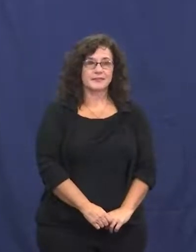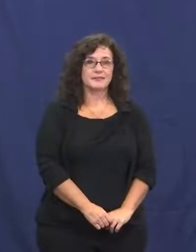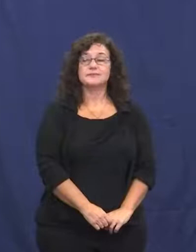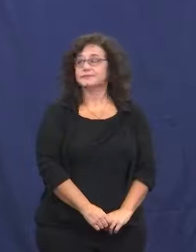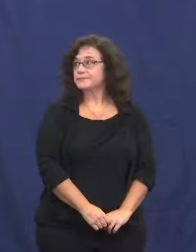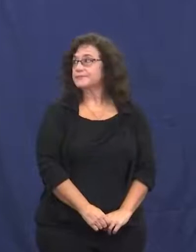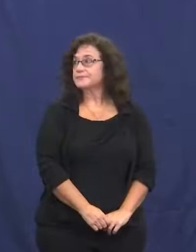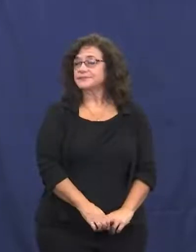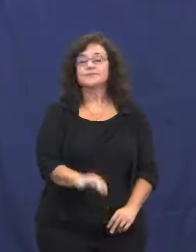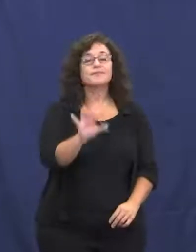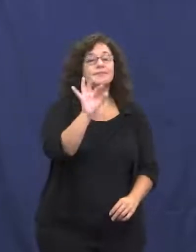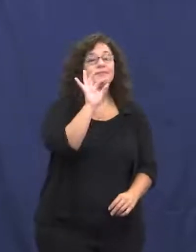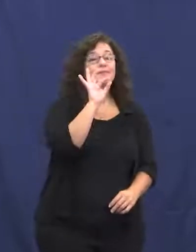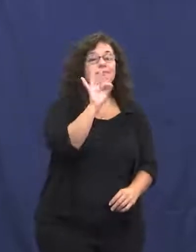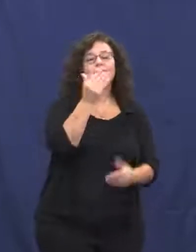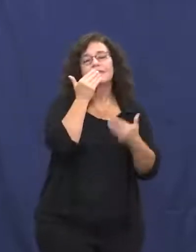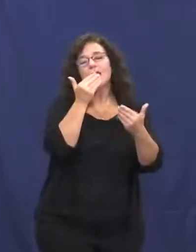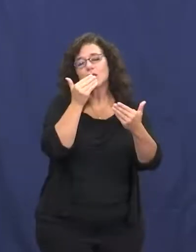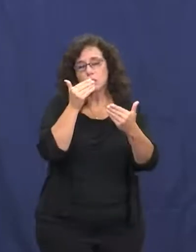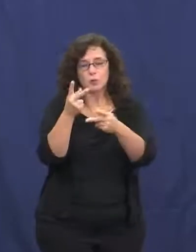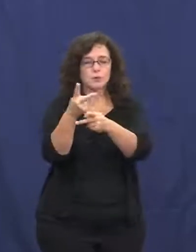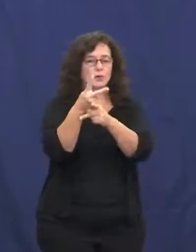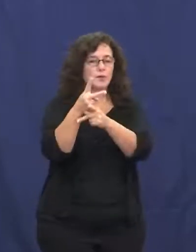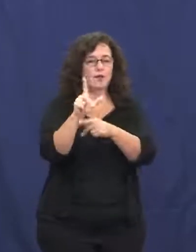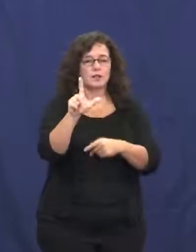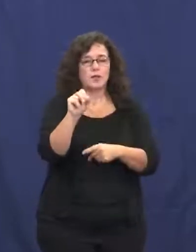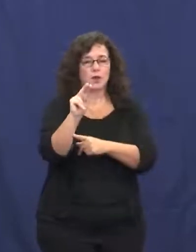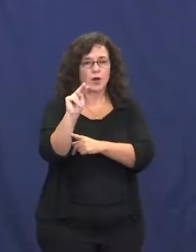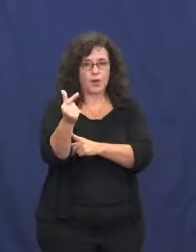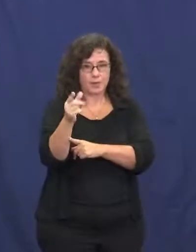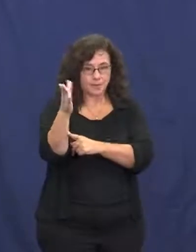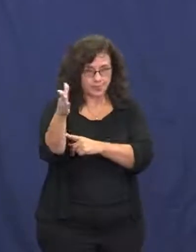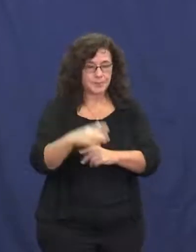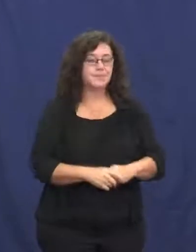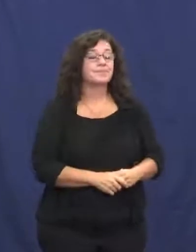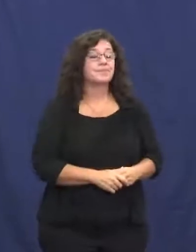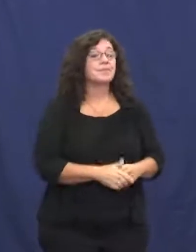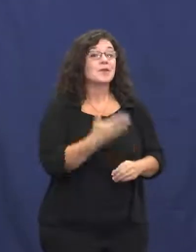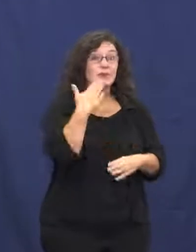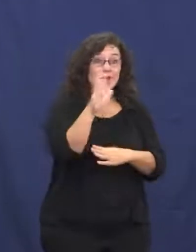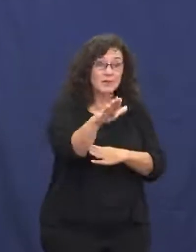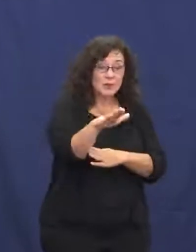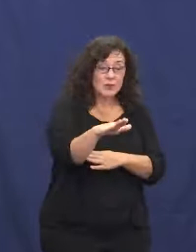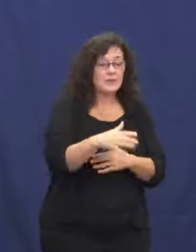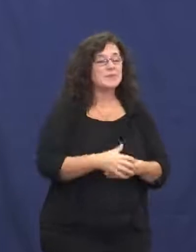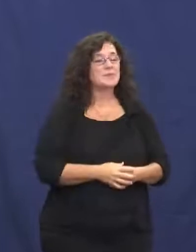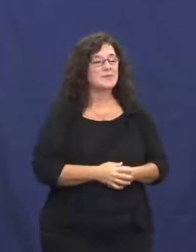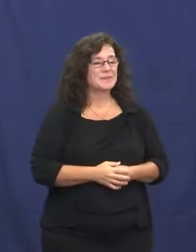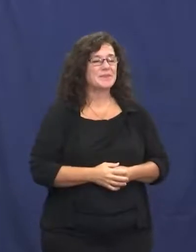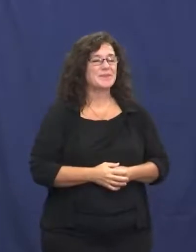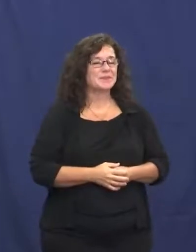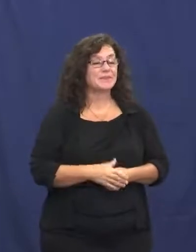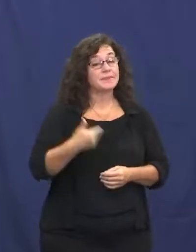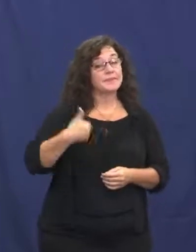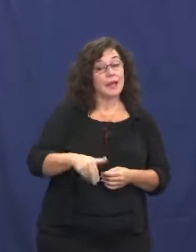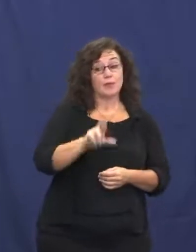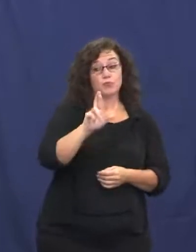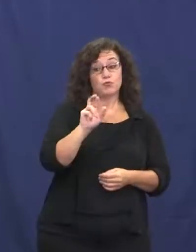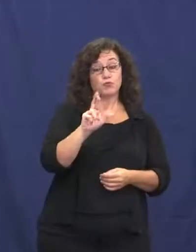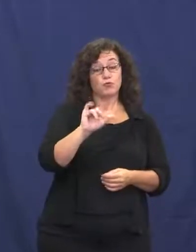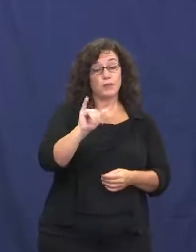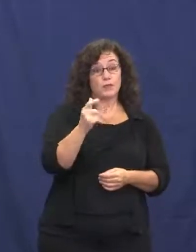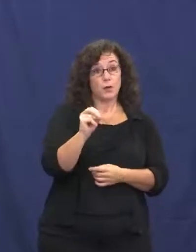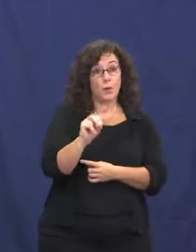Thank you, Supervisor Long, and good Wednesday afternoon, Ventura County. Rigo Vargas, your Ventura County Public